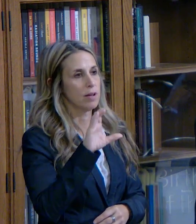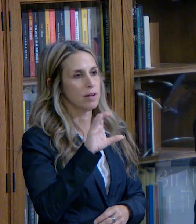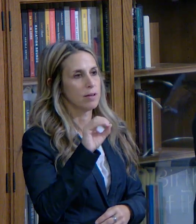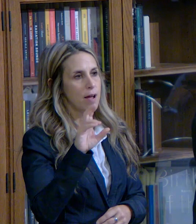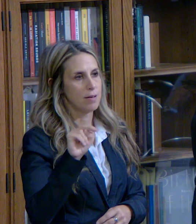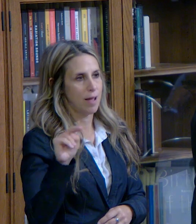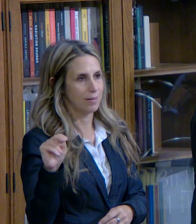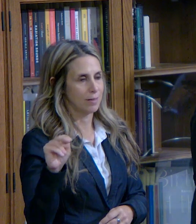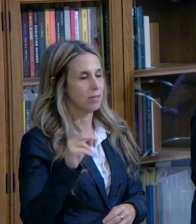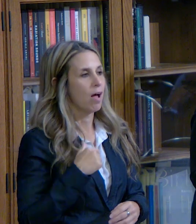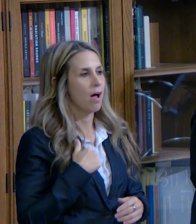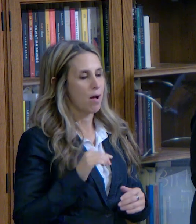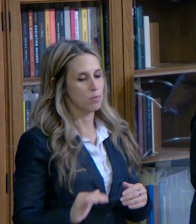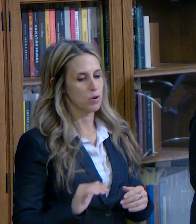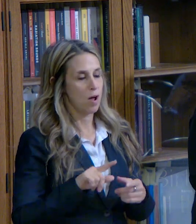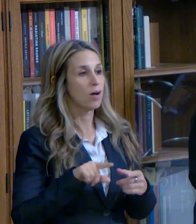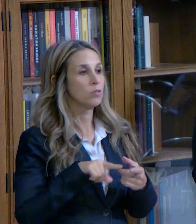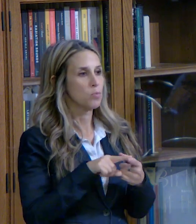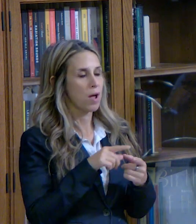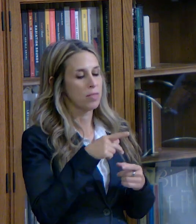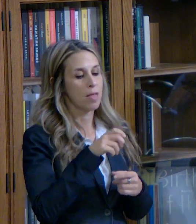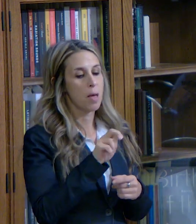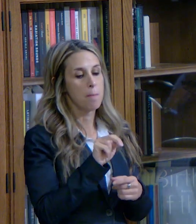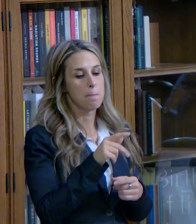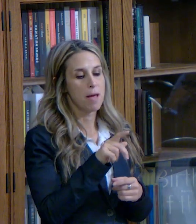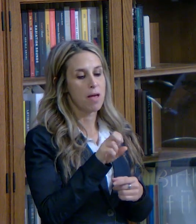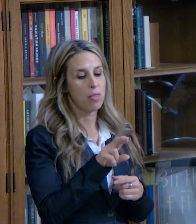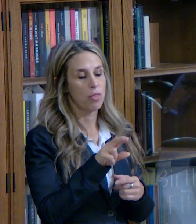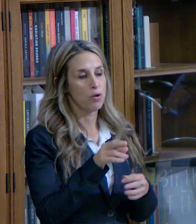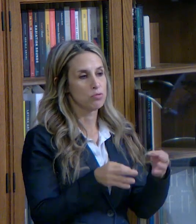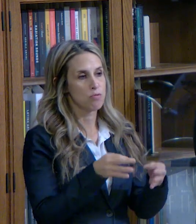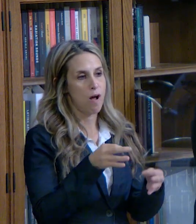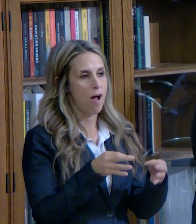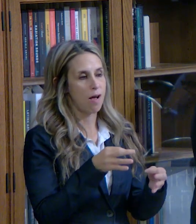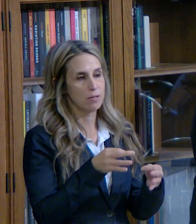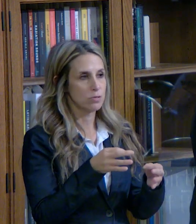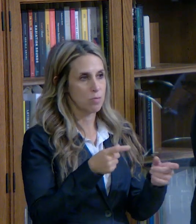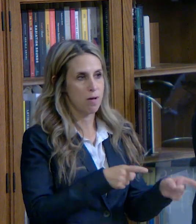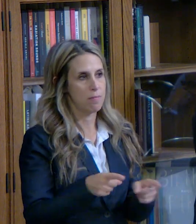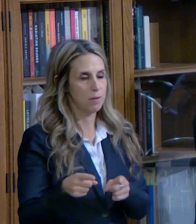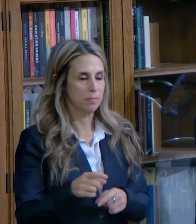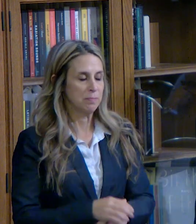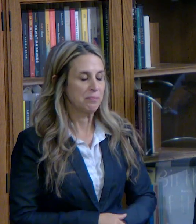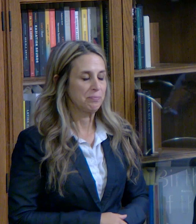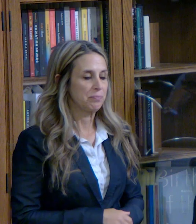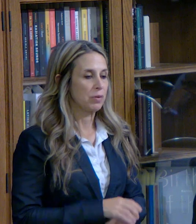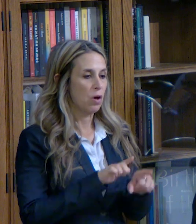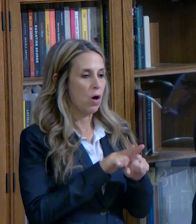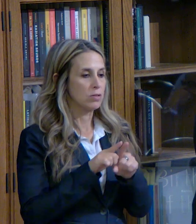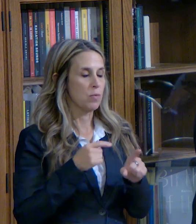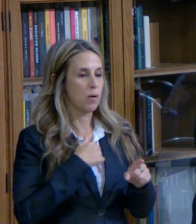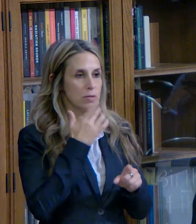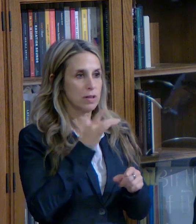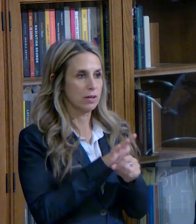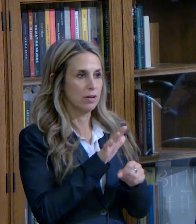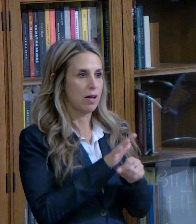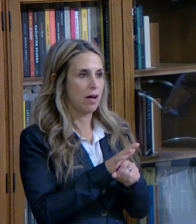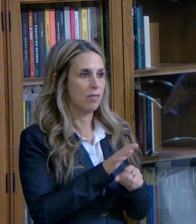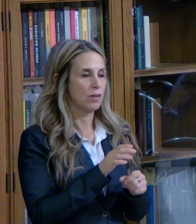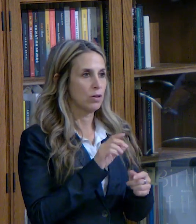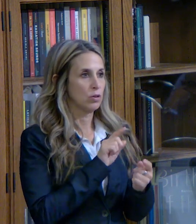yes I was a child when the panther trials were in full bloom I was also lucky enough to meet